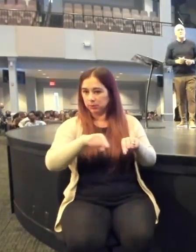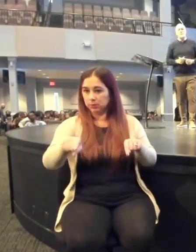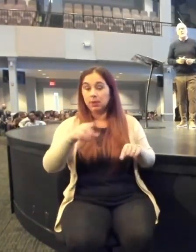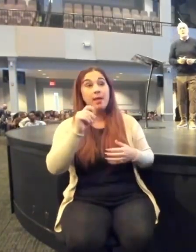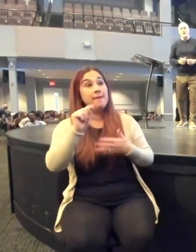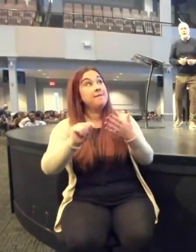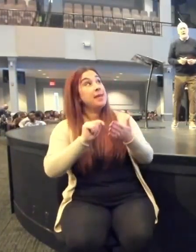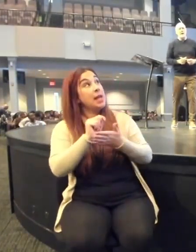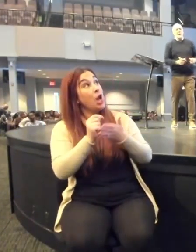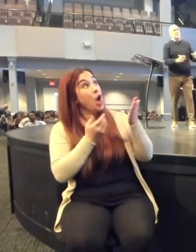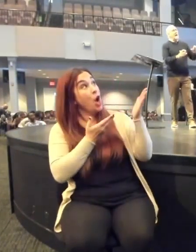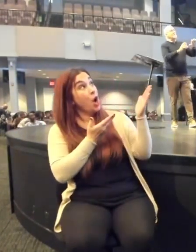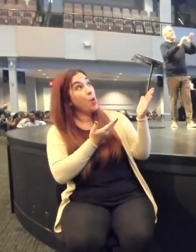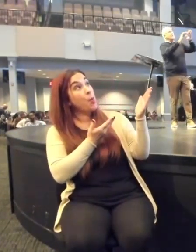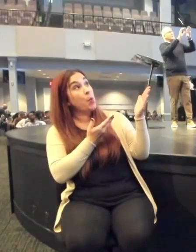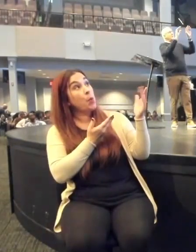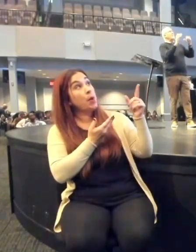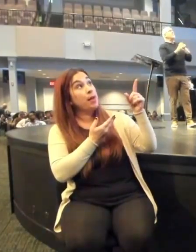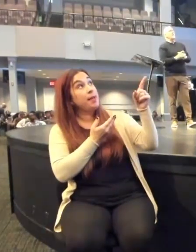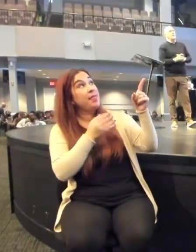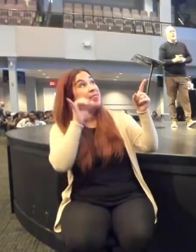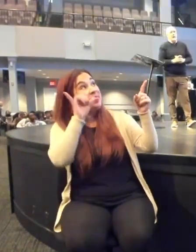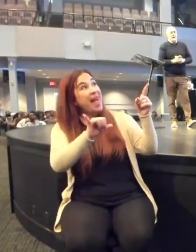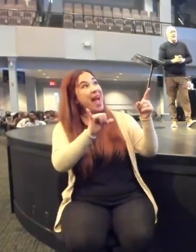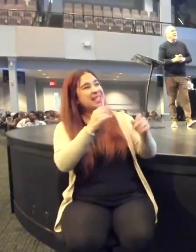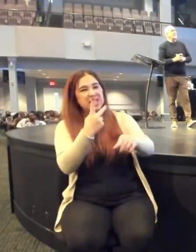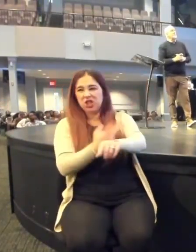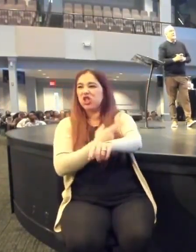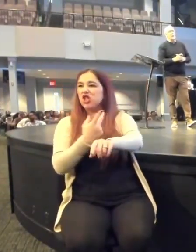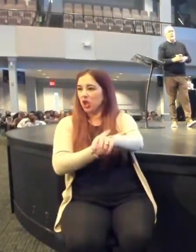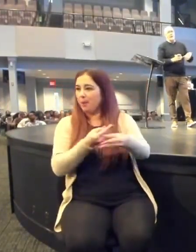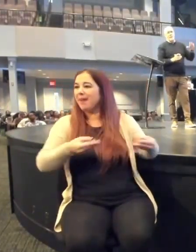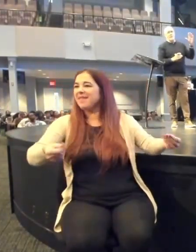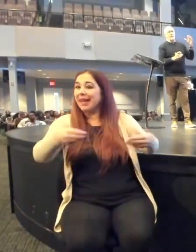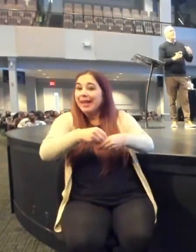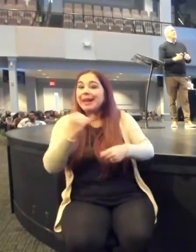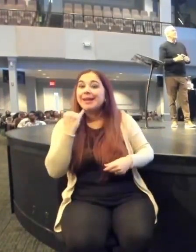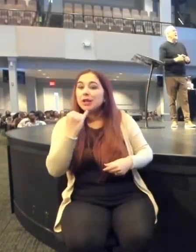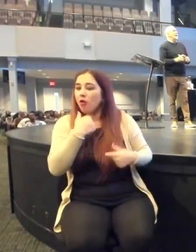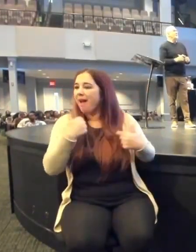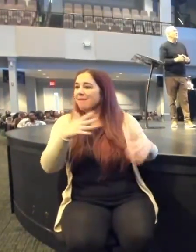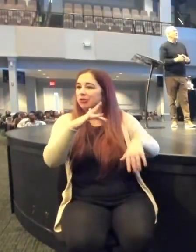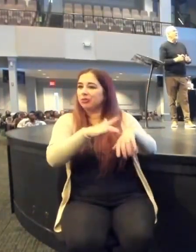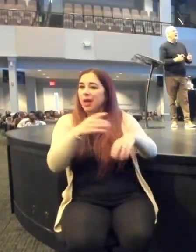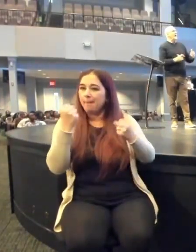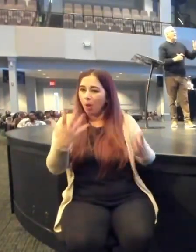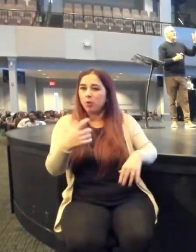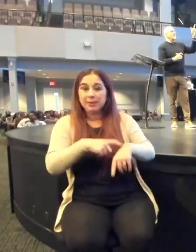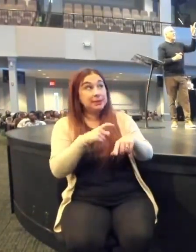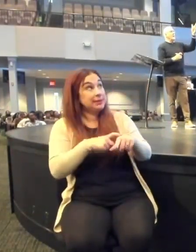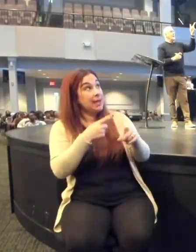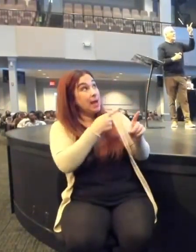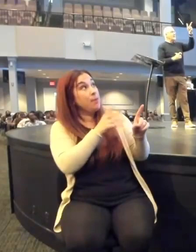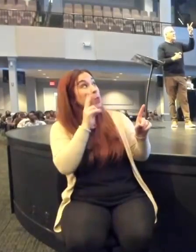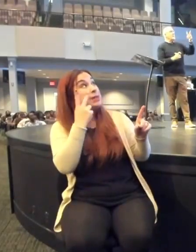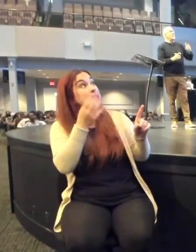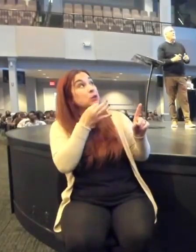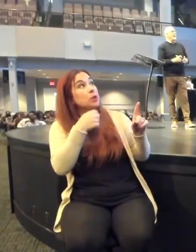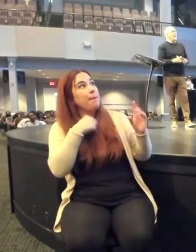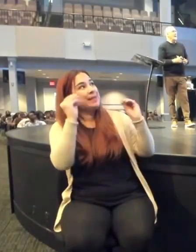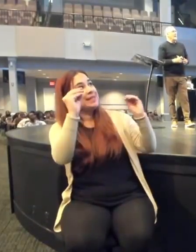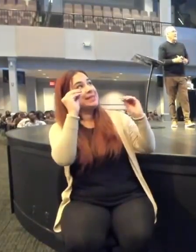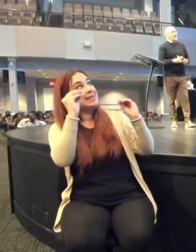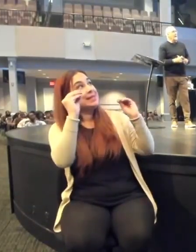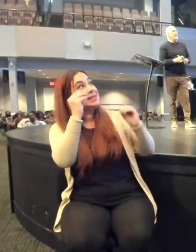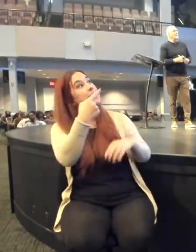see on the screen right now is actually the shepherd's field in Israel, where I've been multiple times. And in fact, you'll see in a moment, I'm teaching at